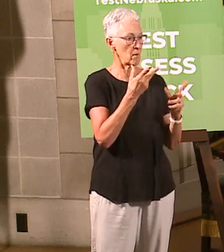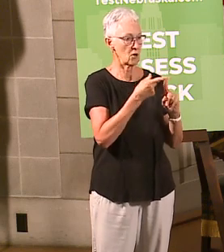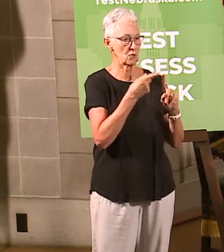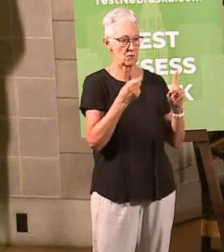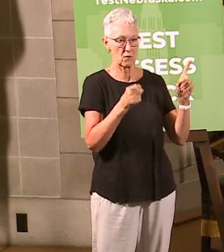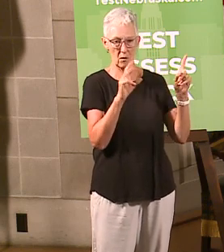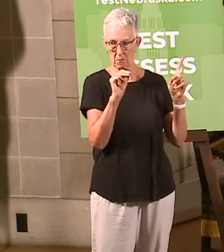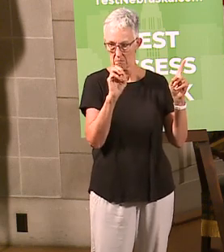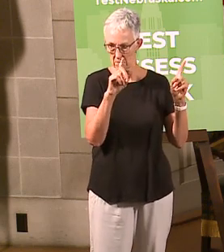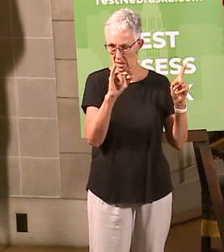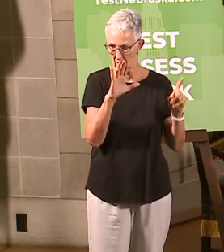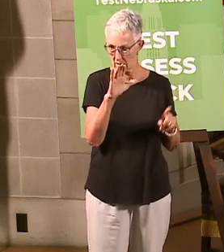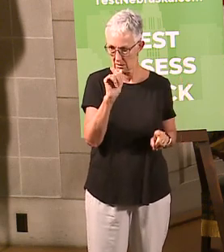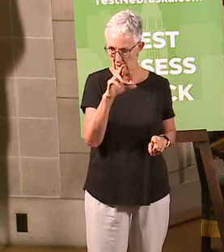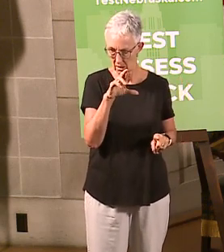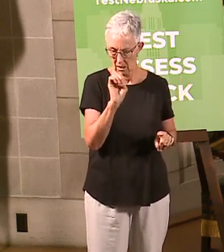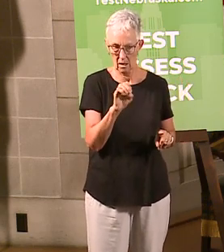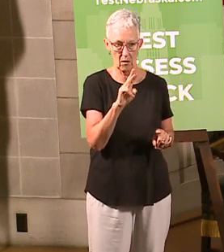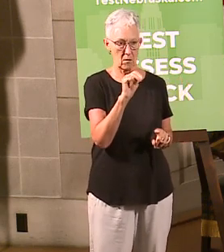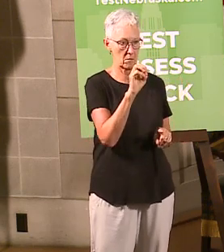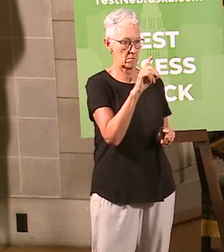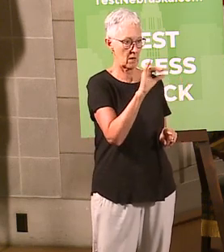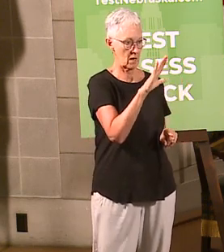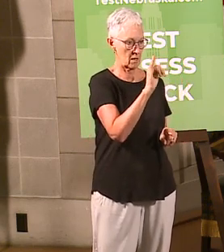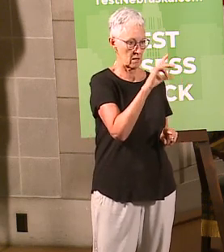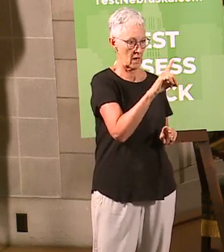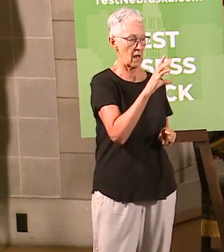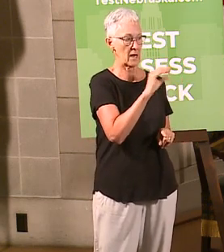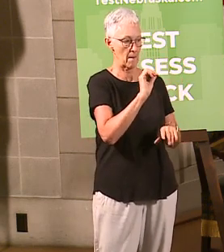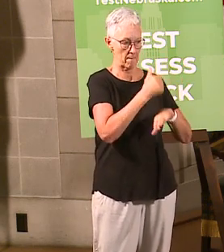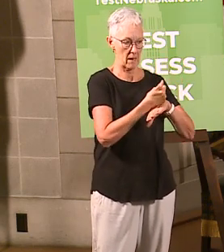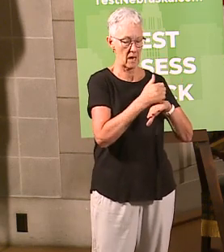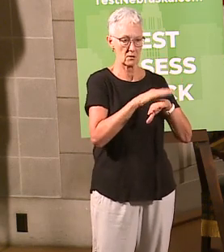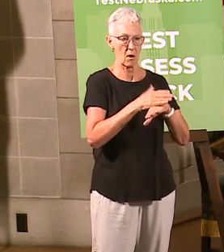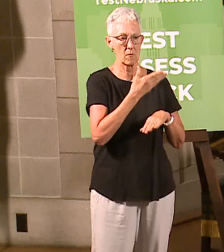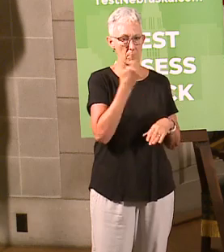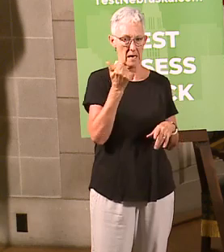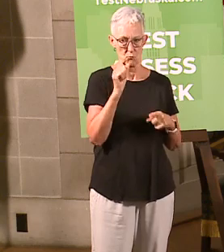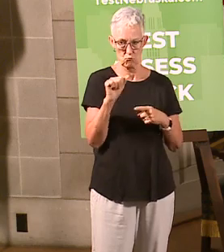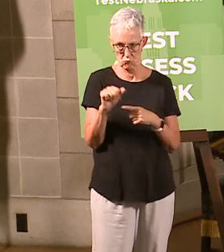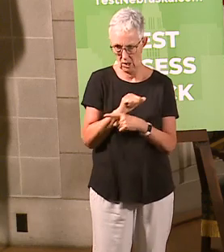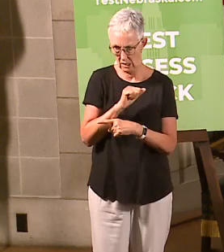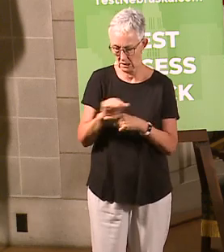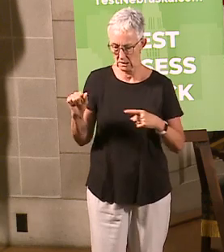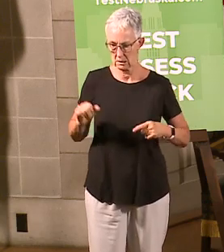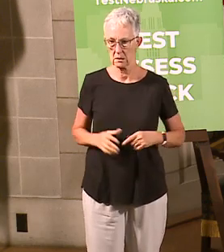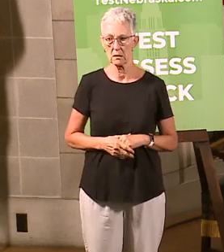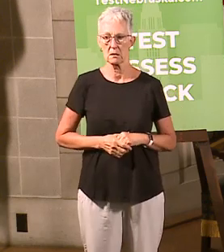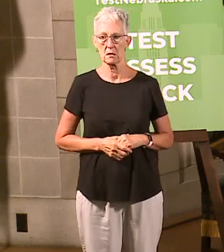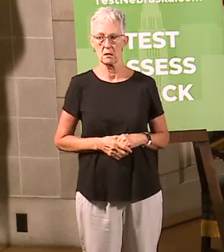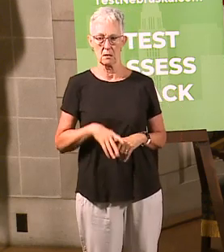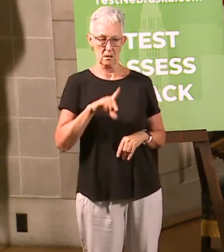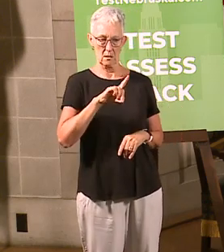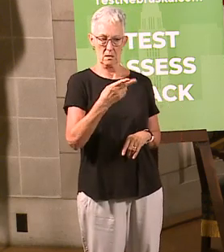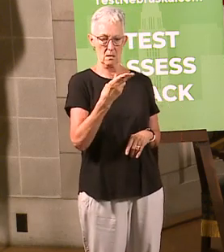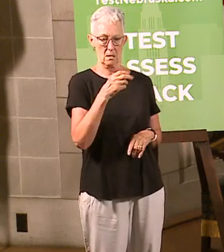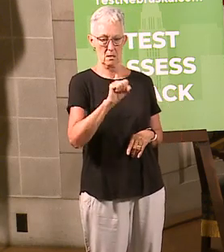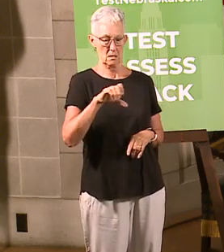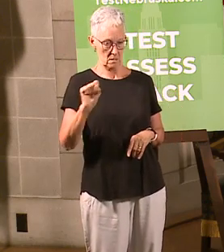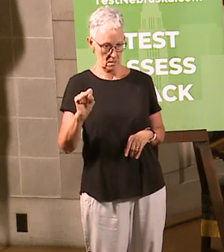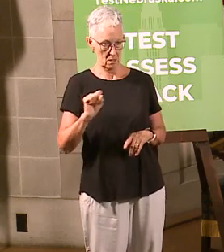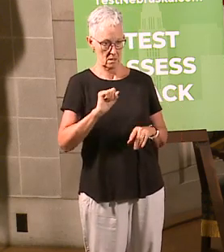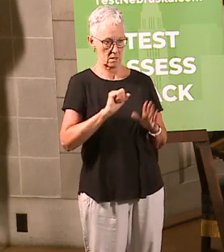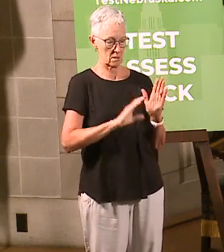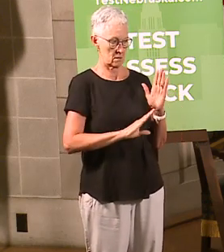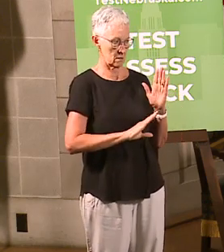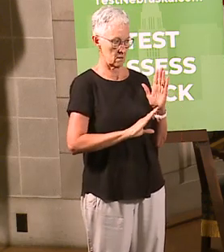practice recommendations and evidence. So DHHS has developed this guidance for responsibly